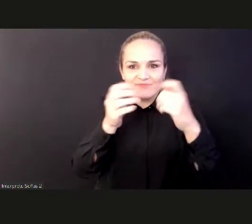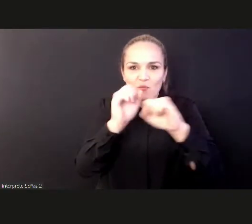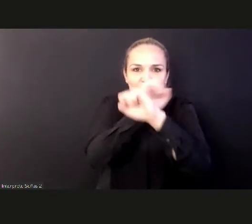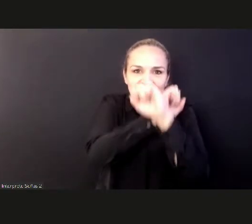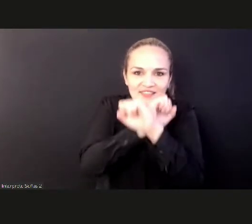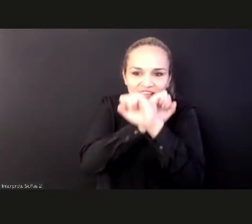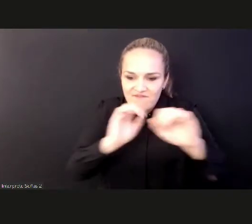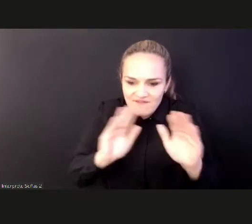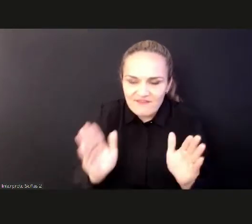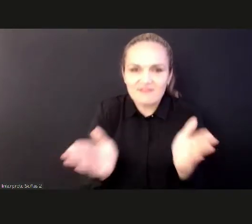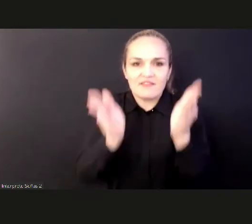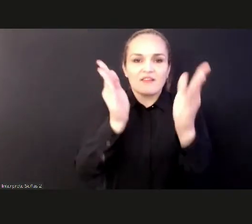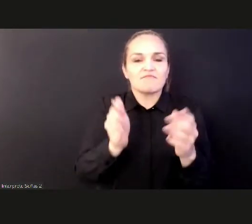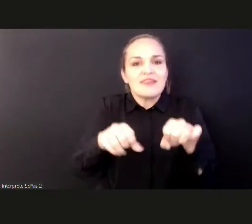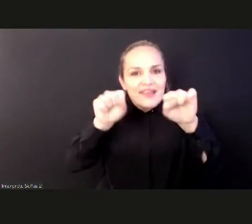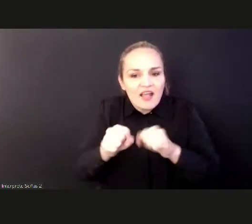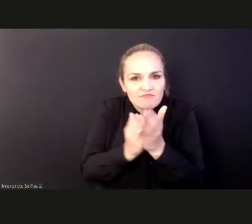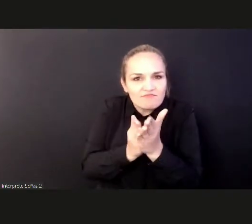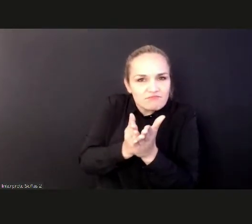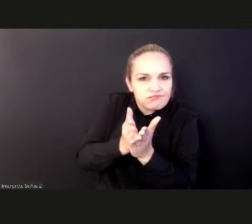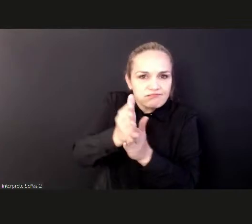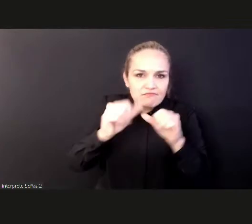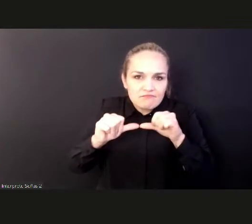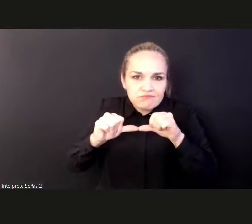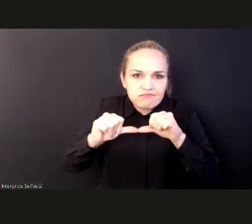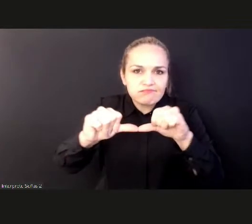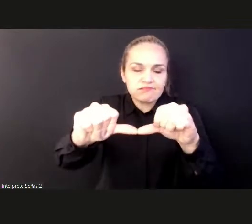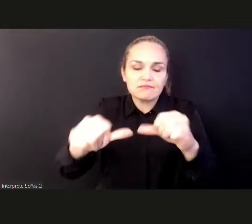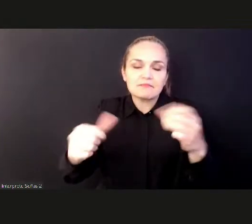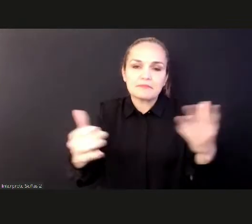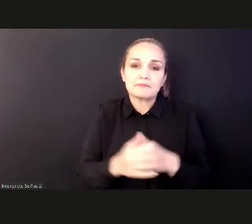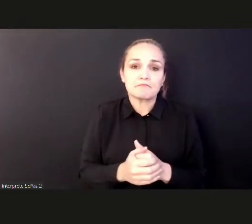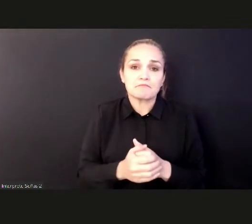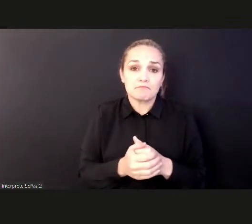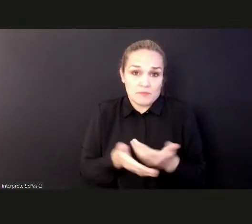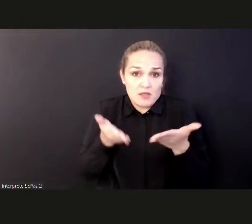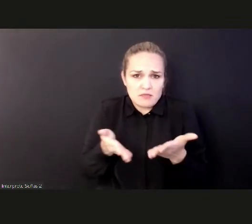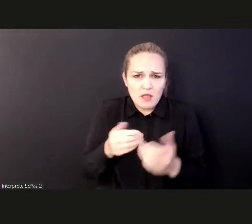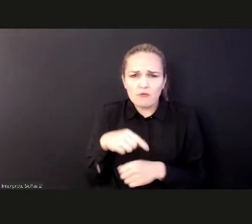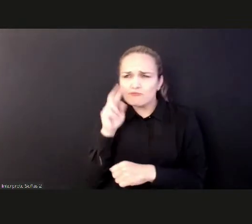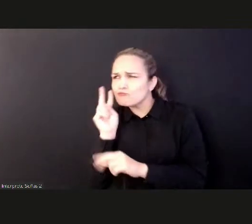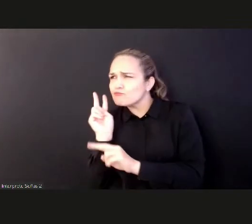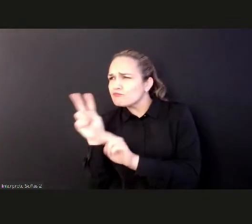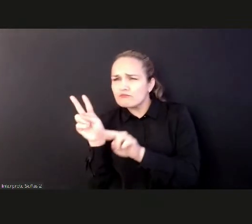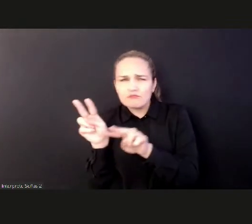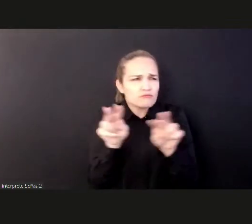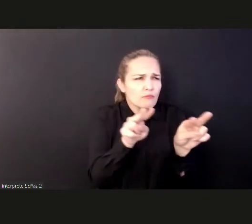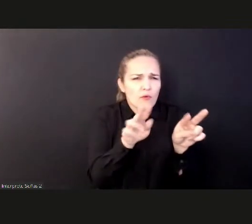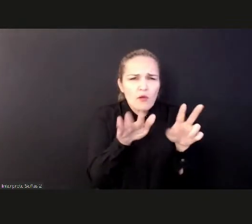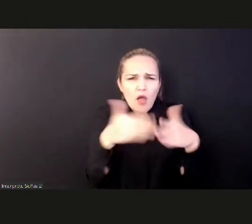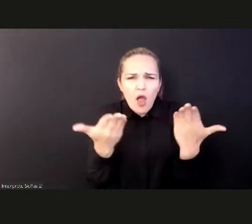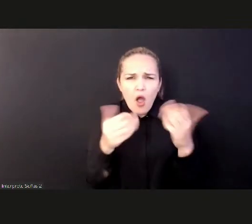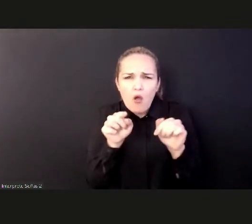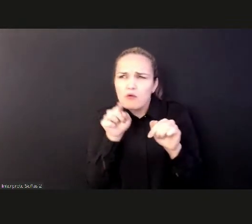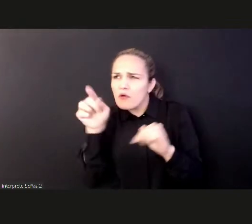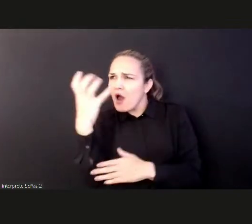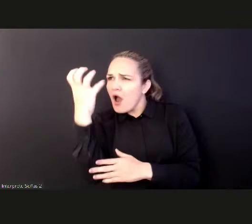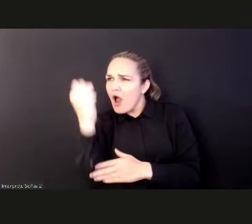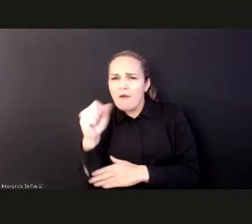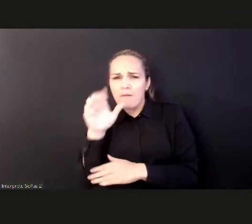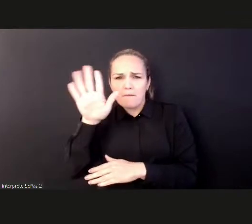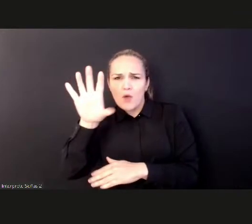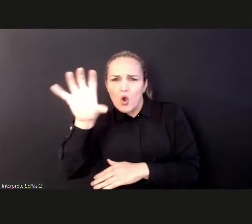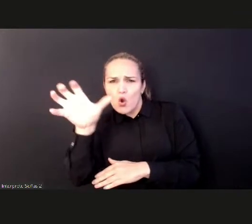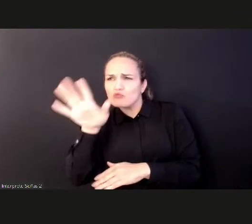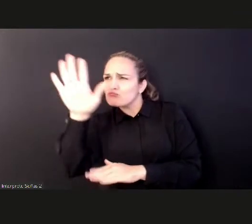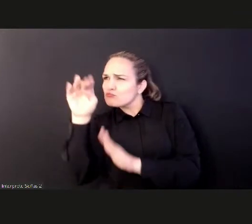best government policies and examples with regards to travel facilitation, worker protection, liquidity, and fiscal